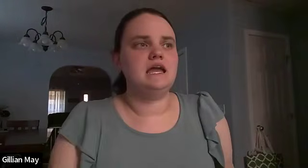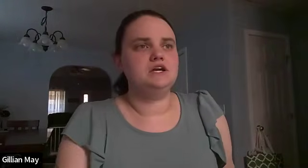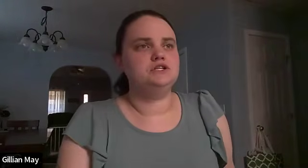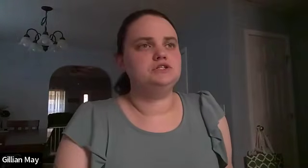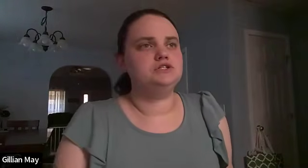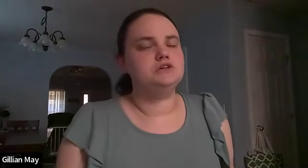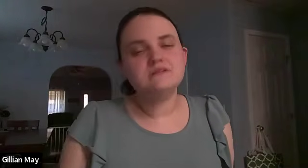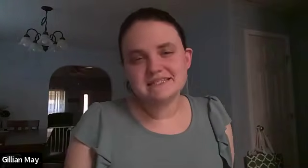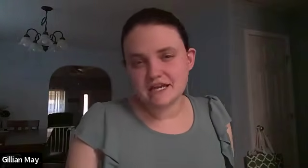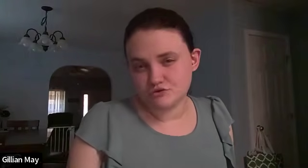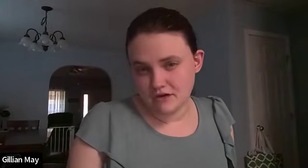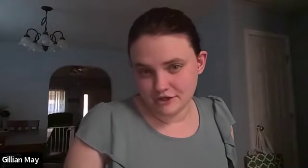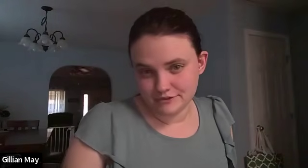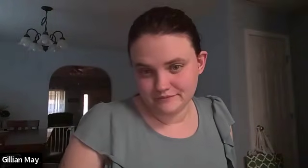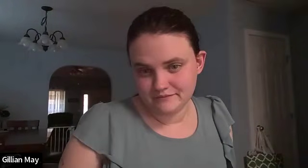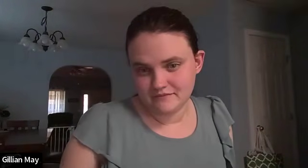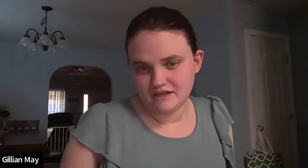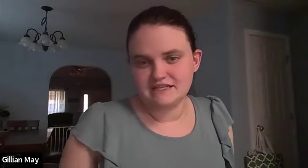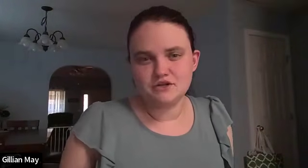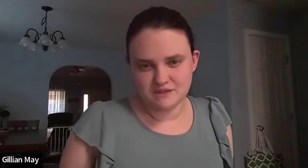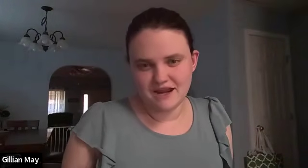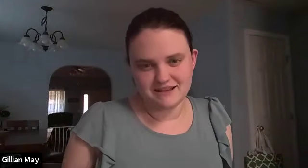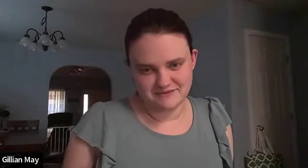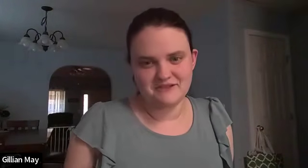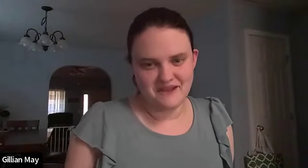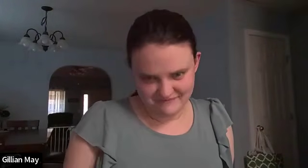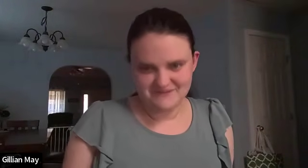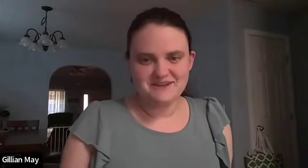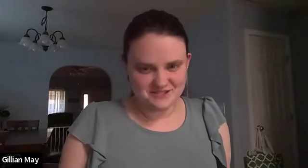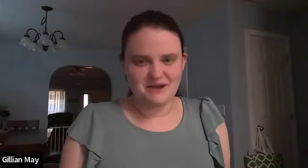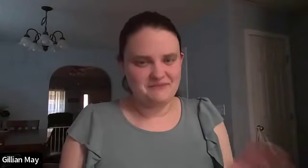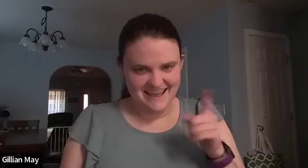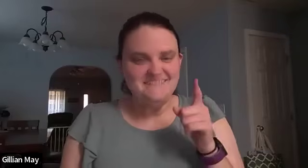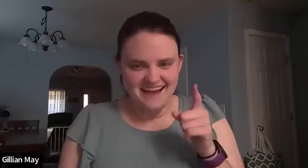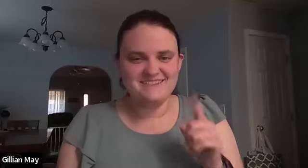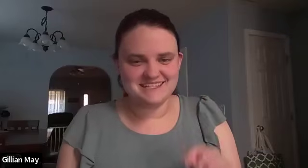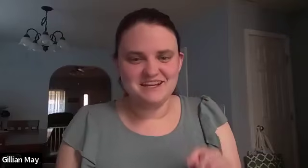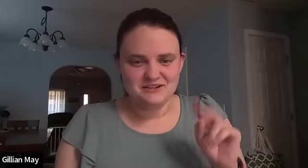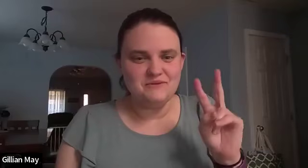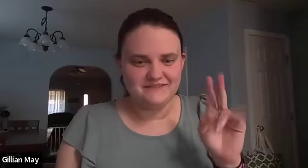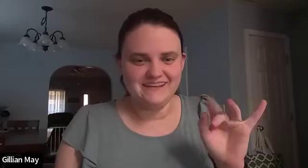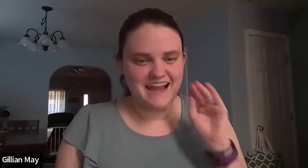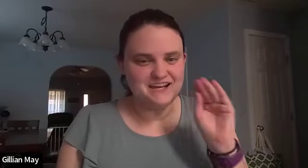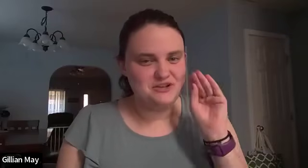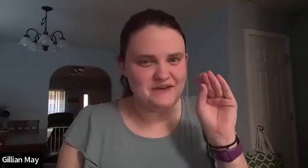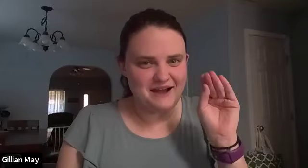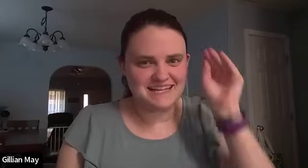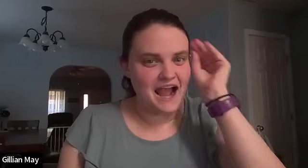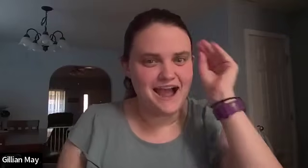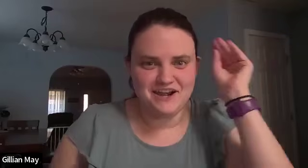a journalist slash a writer because I know someone asked about that. So yeah, I was like, don't worry, Vahini. I knew that. I was like, I